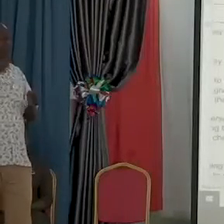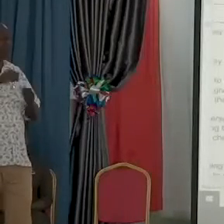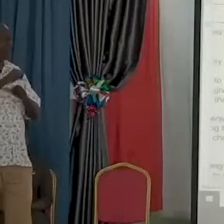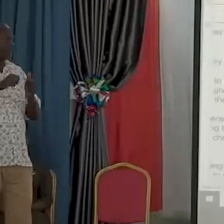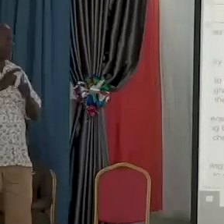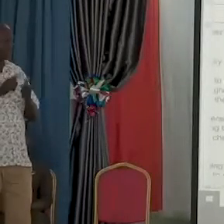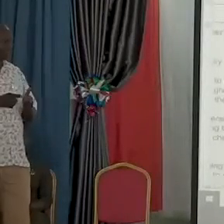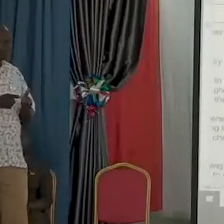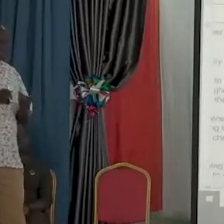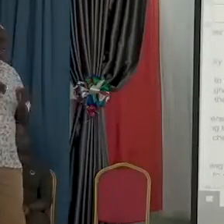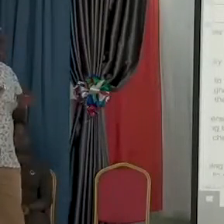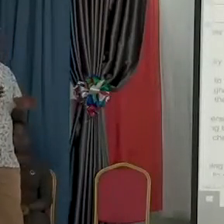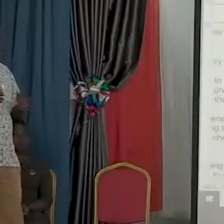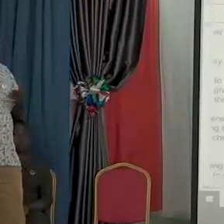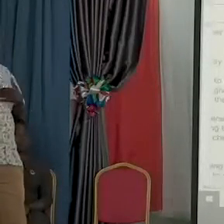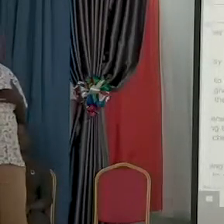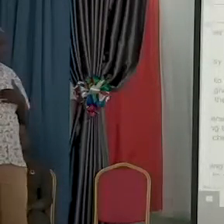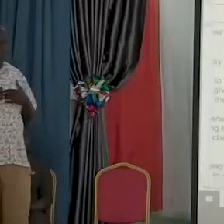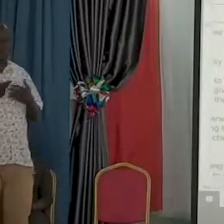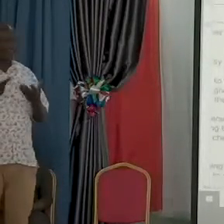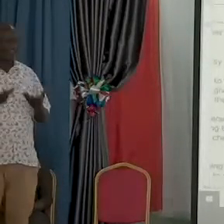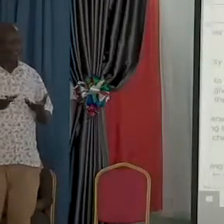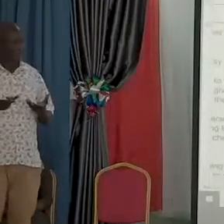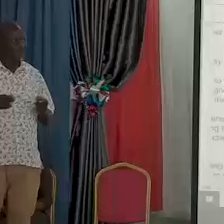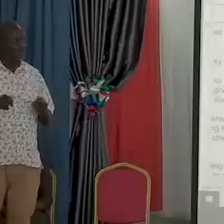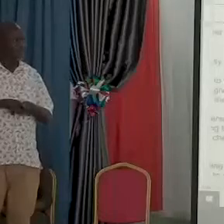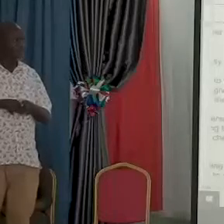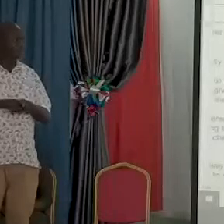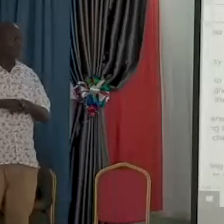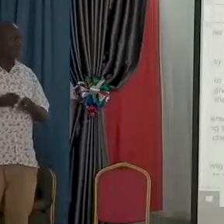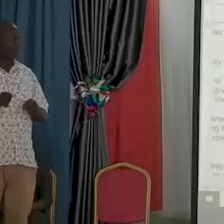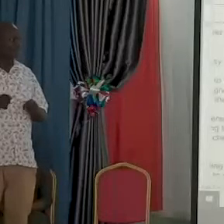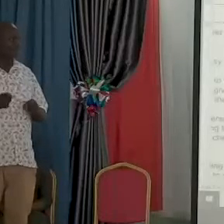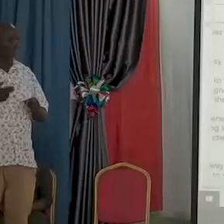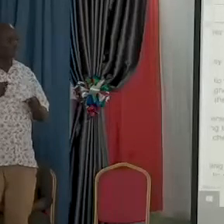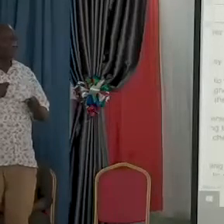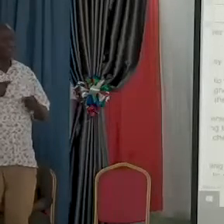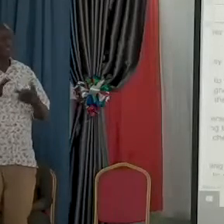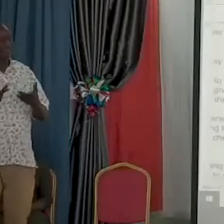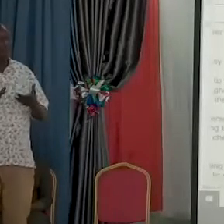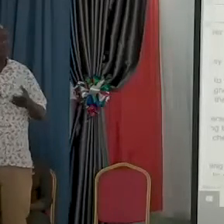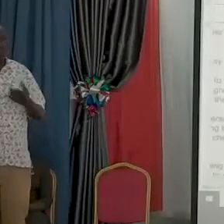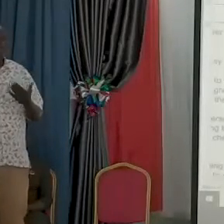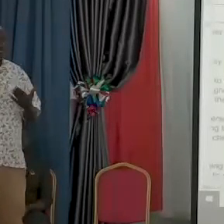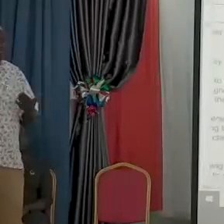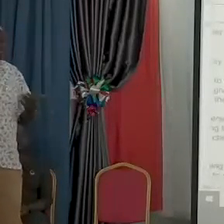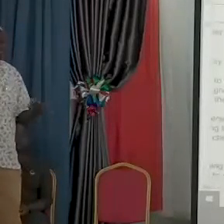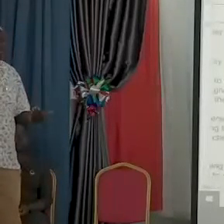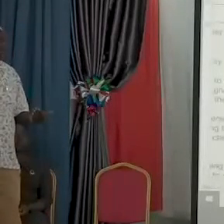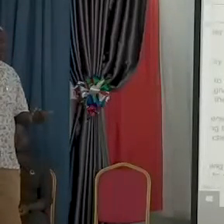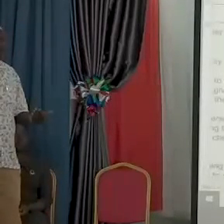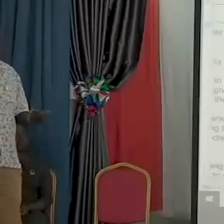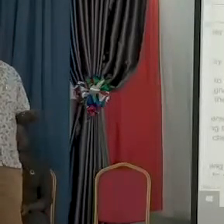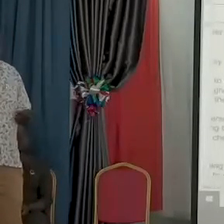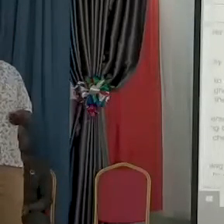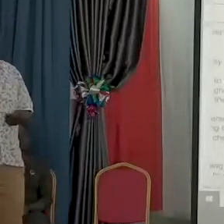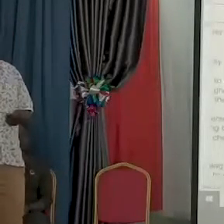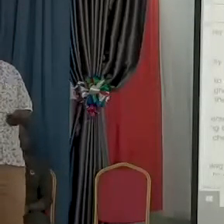So even though you may not have access to a walker right now, or access to a wheelchair right now, go ahead and dream